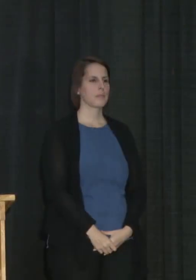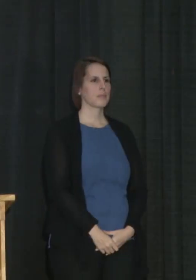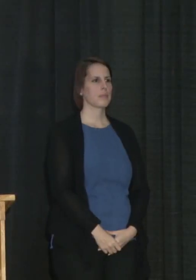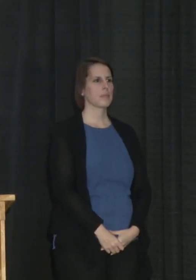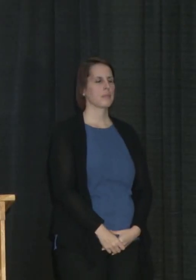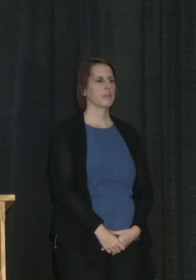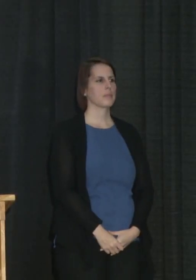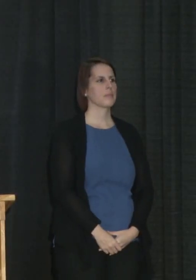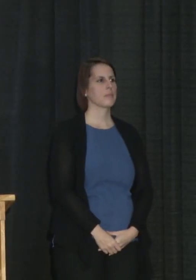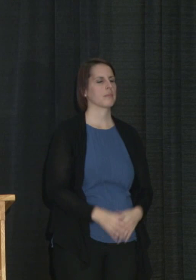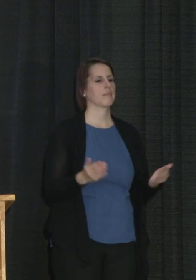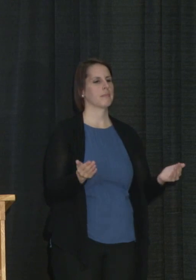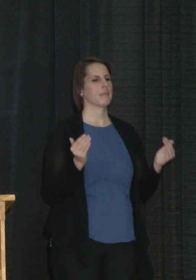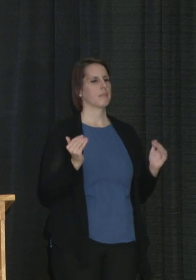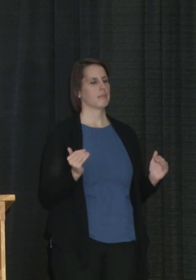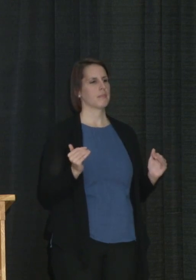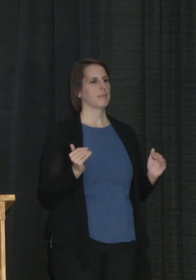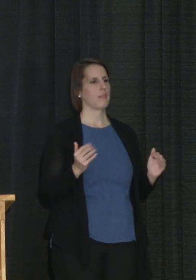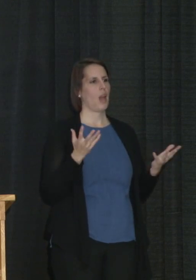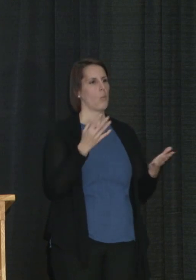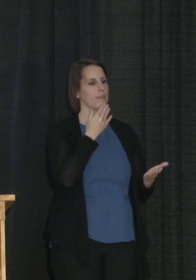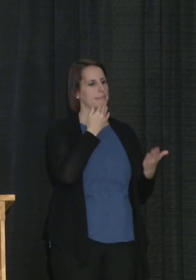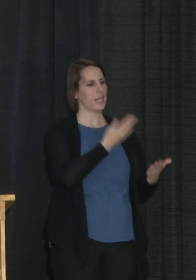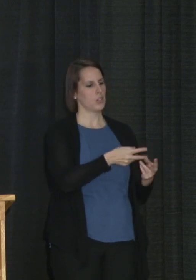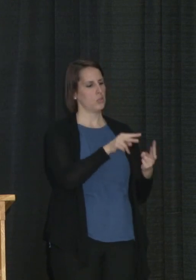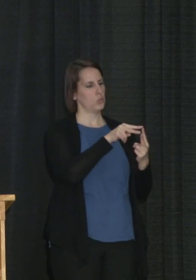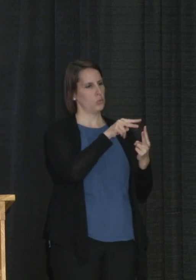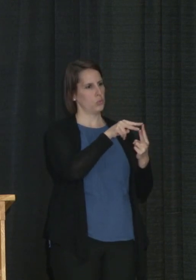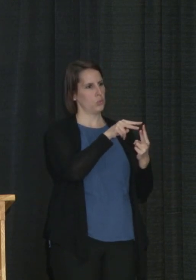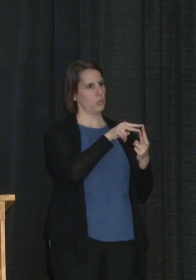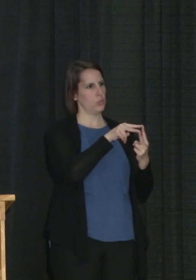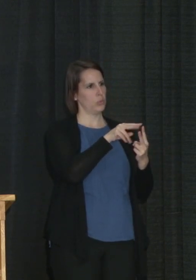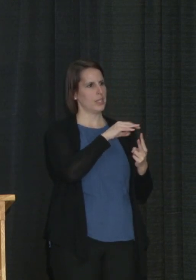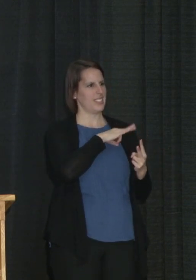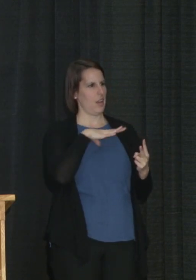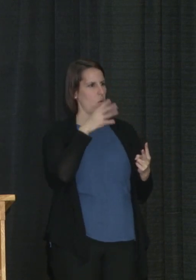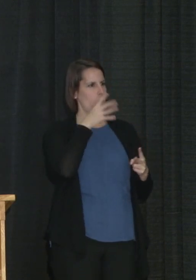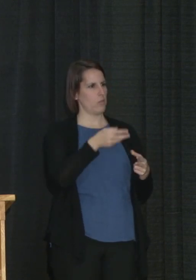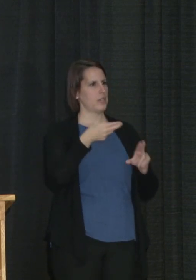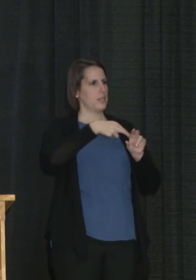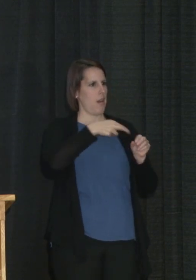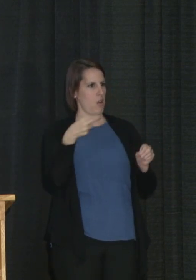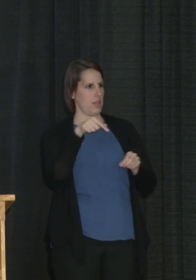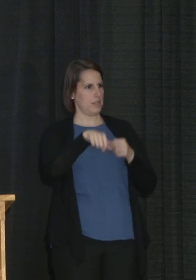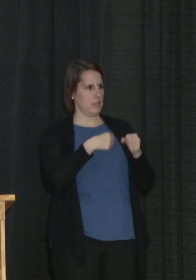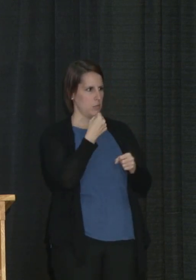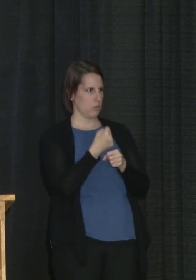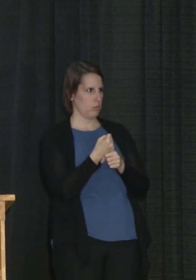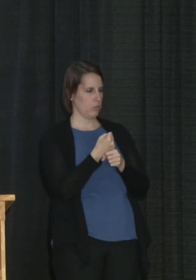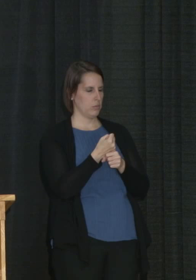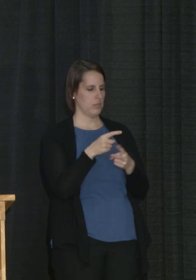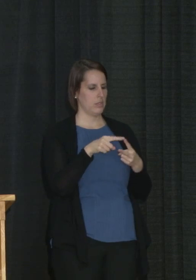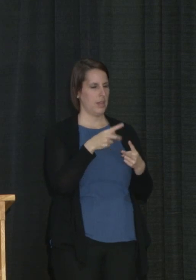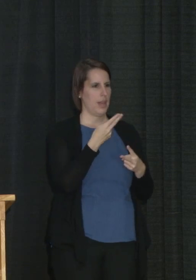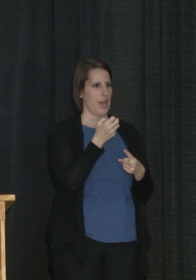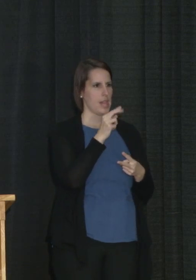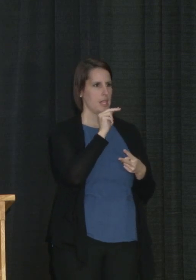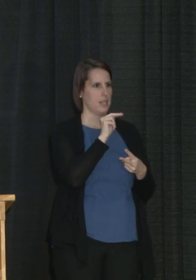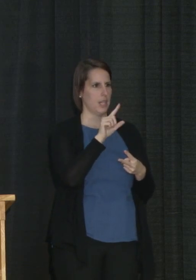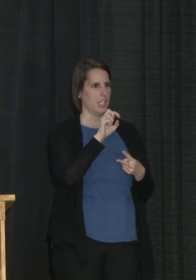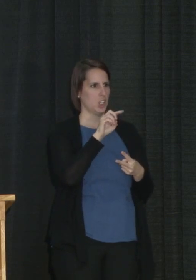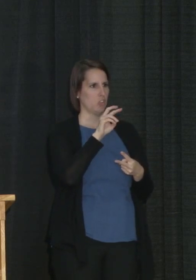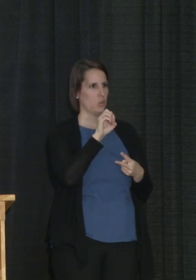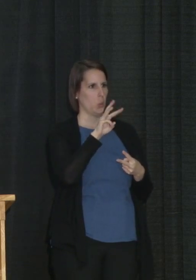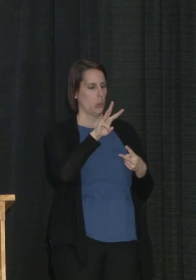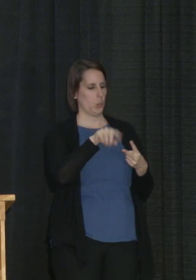I'd also like to recognize and thank two employees who will be retiring at the end of the academic year, Helen Ledrew and Margaret